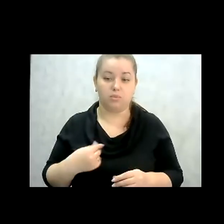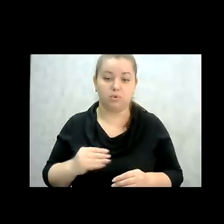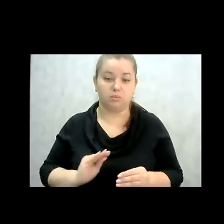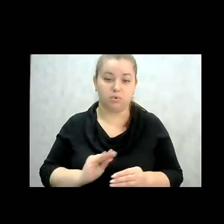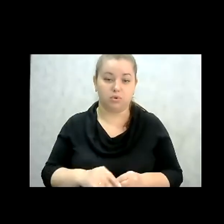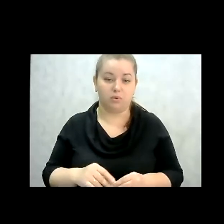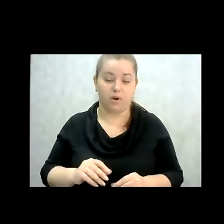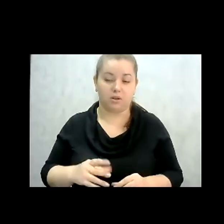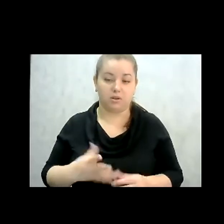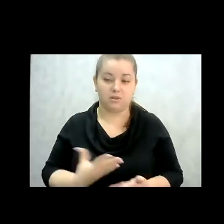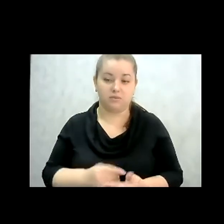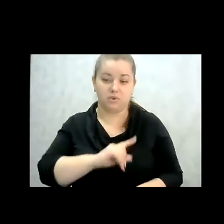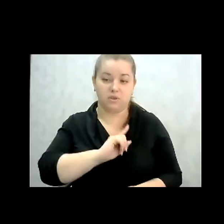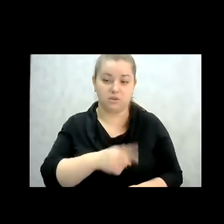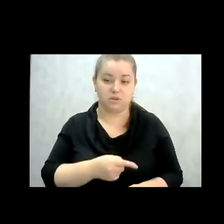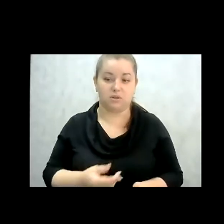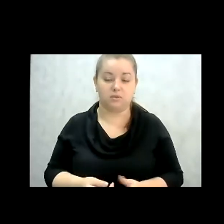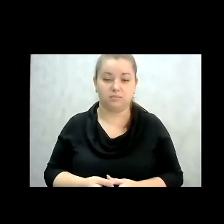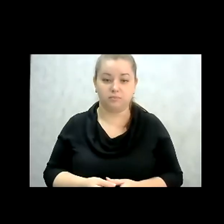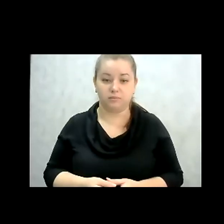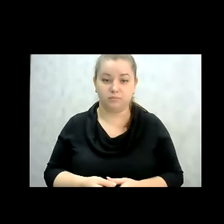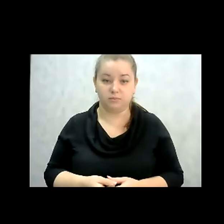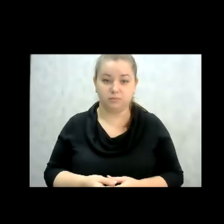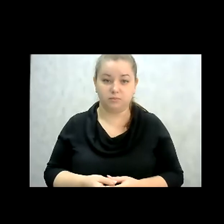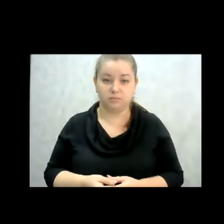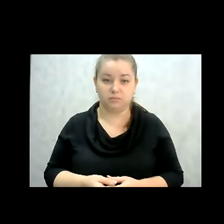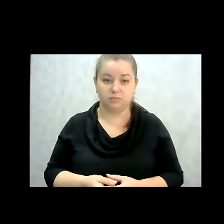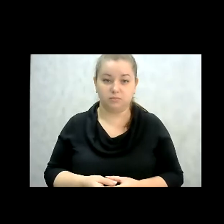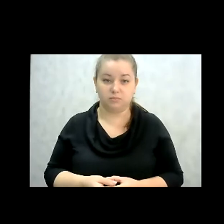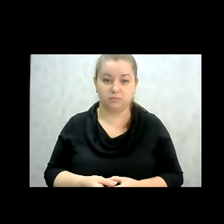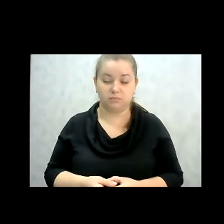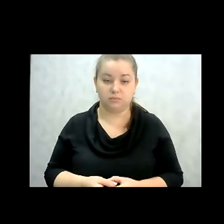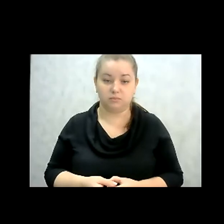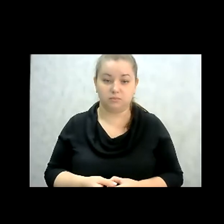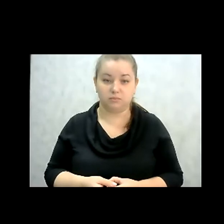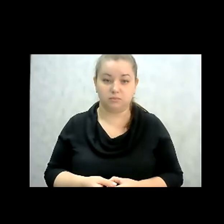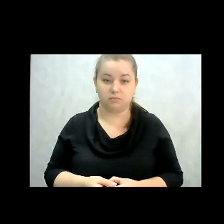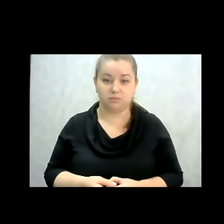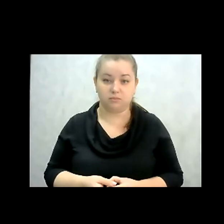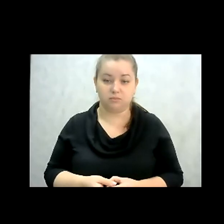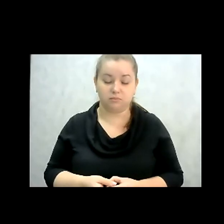We try to do what we can do, but that's the situation presently.